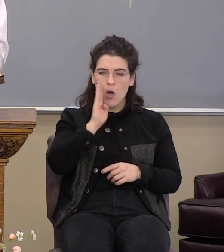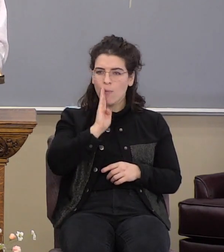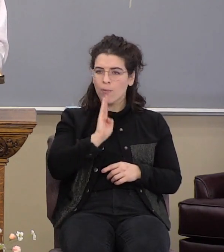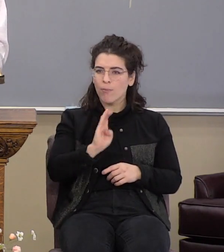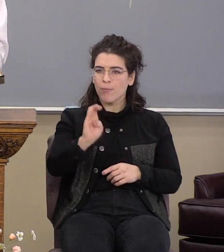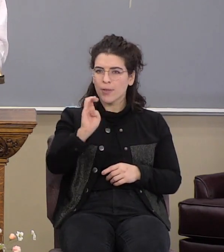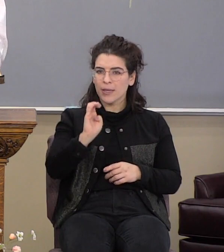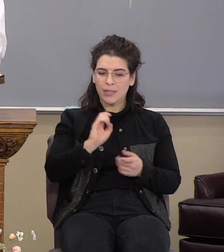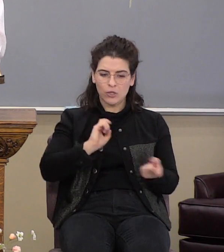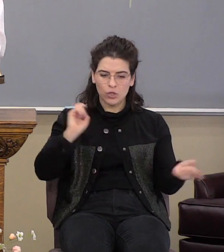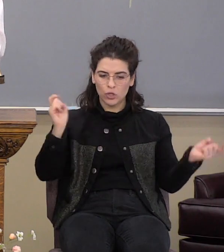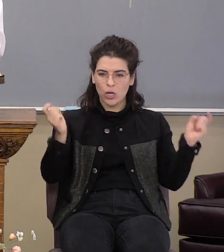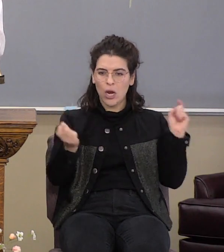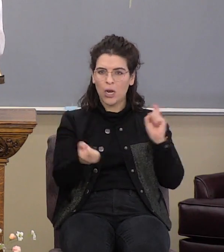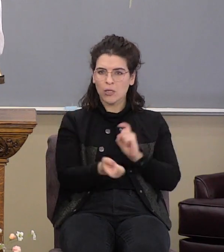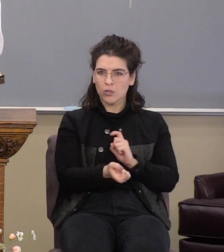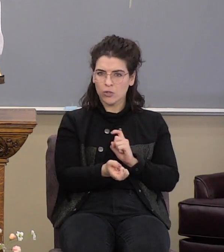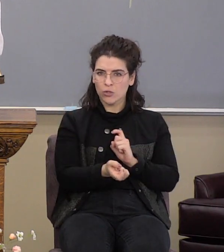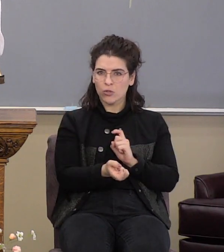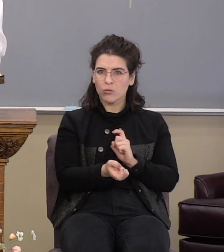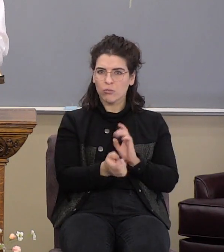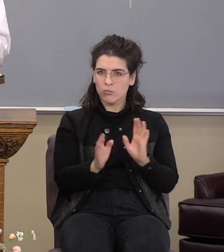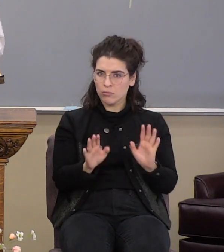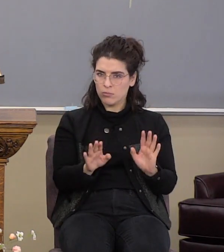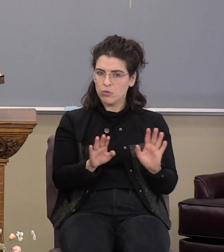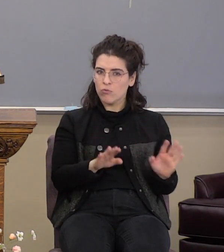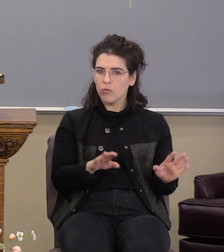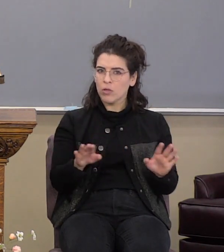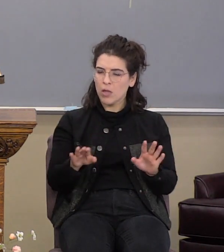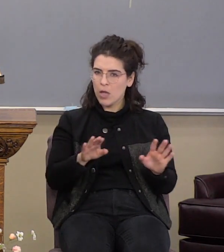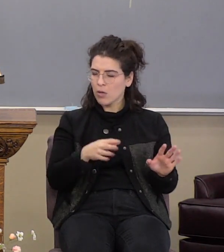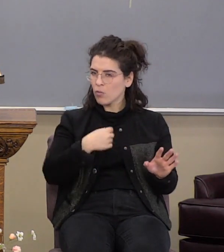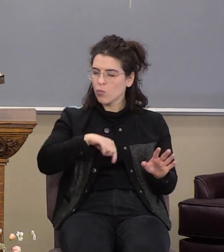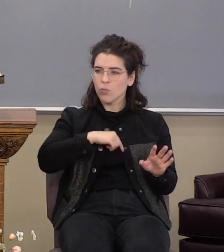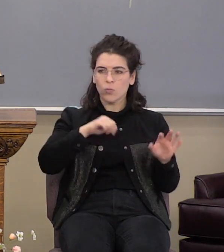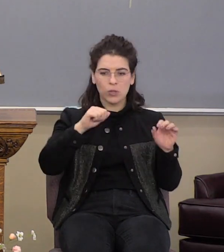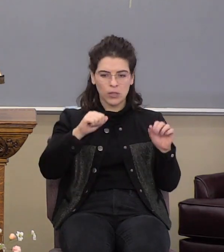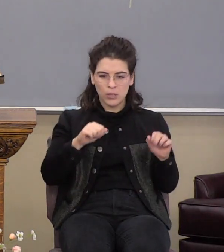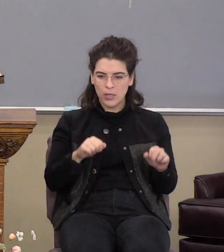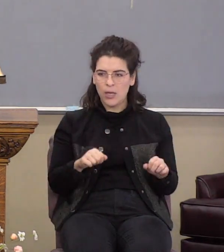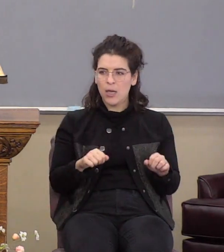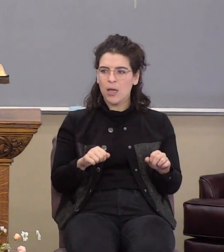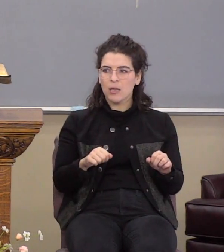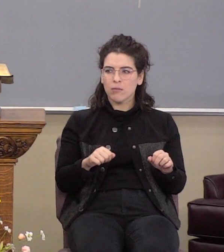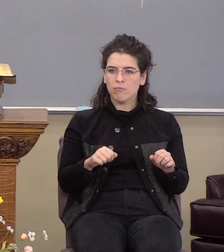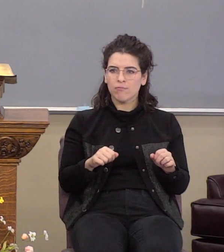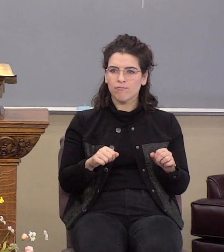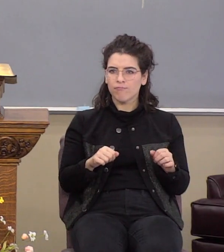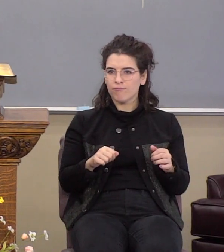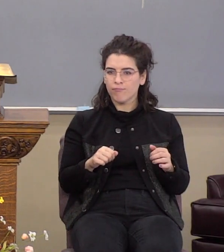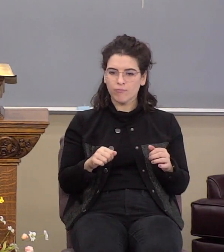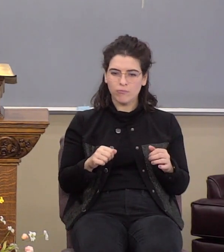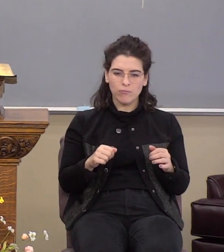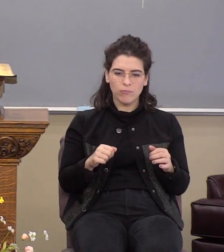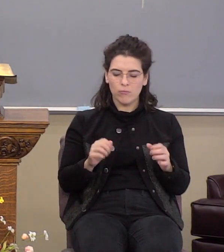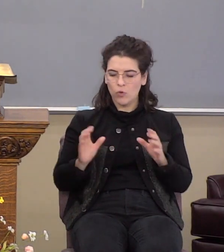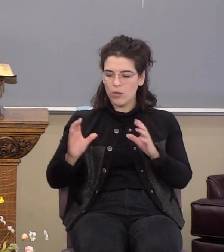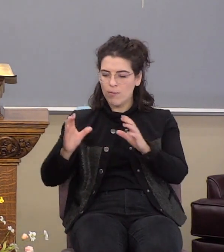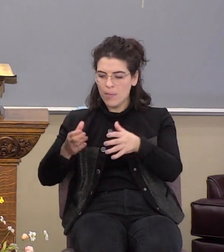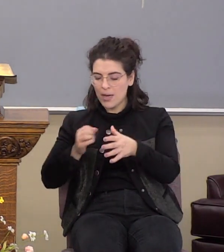what? Changed. So relax. We can insert the body of